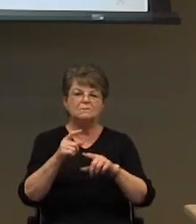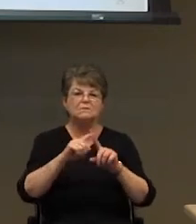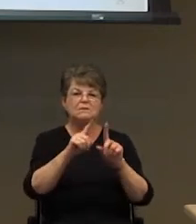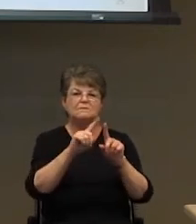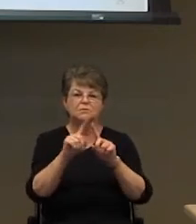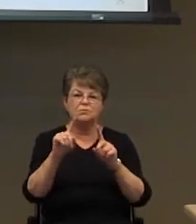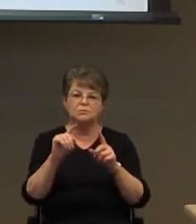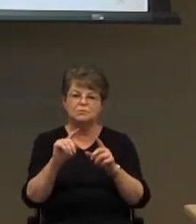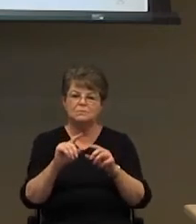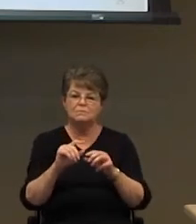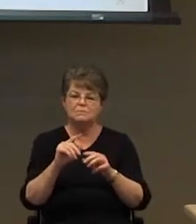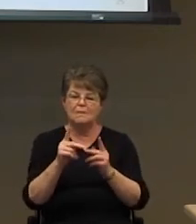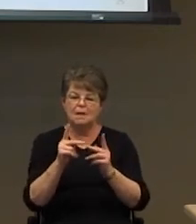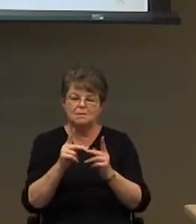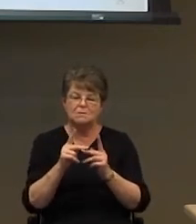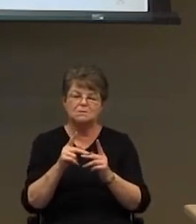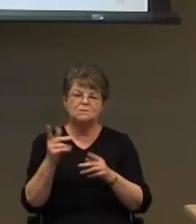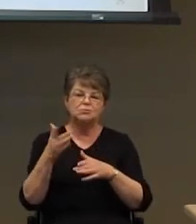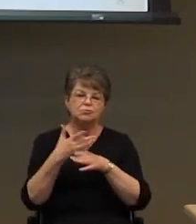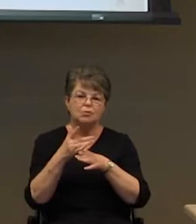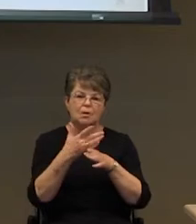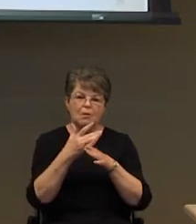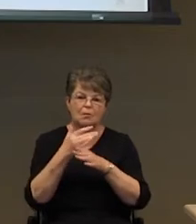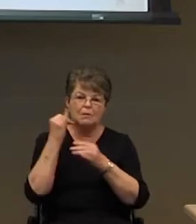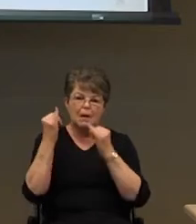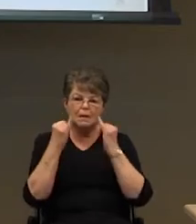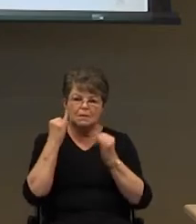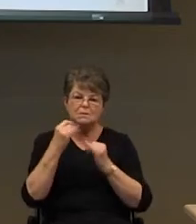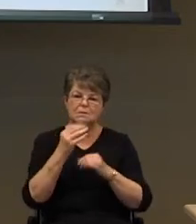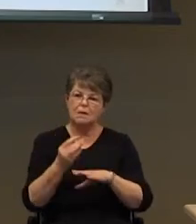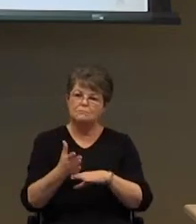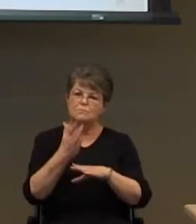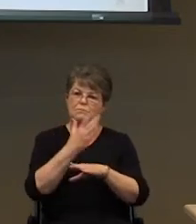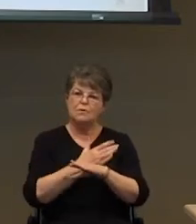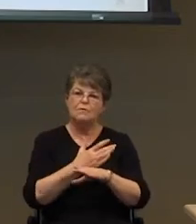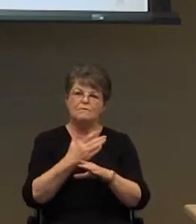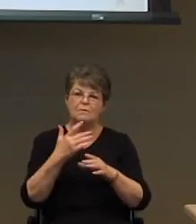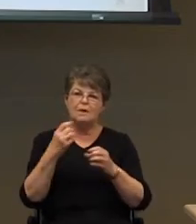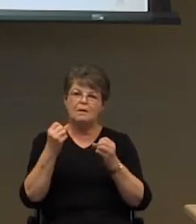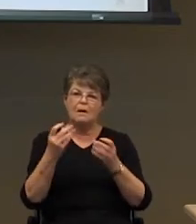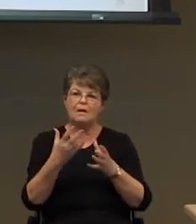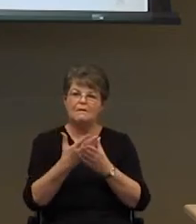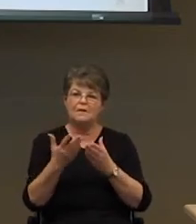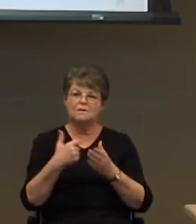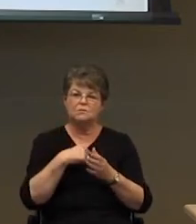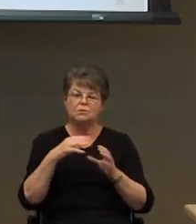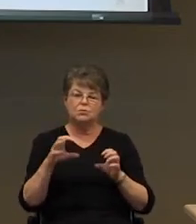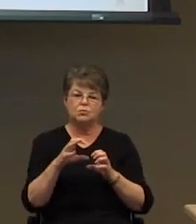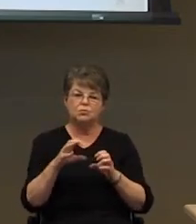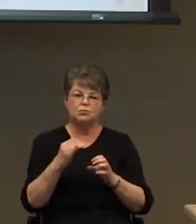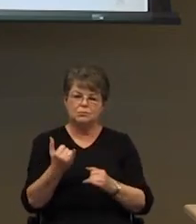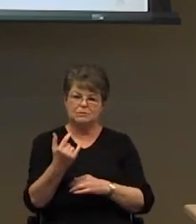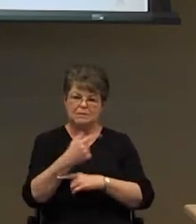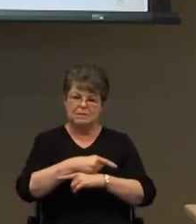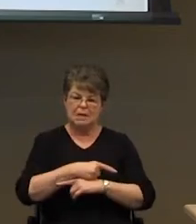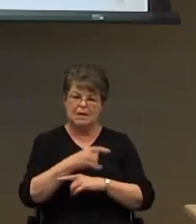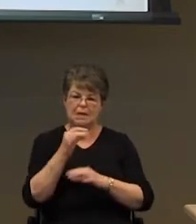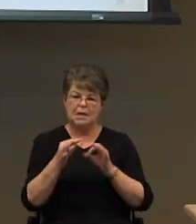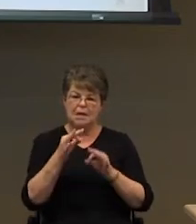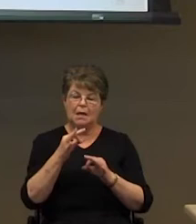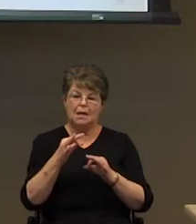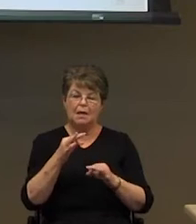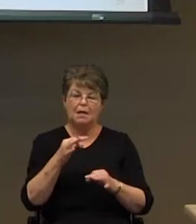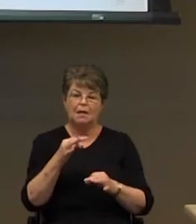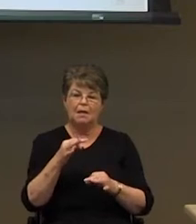shared ideas, and they improved a lot of the things that we do today that made us what we are today. And if we had